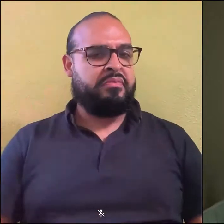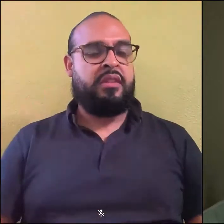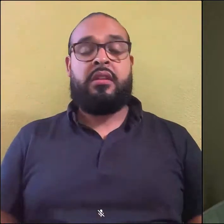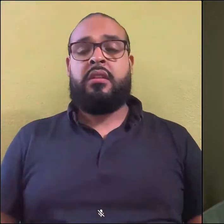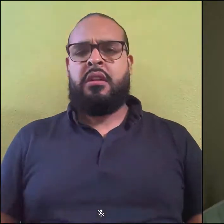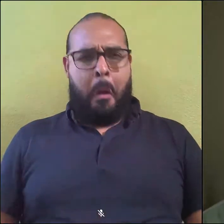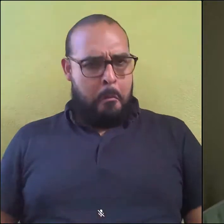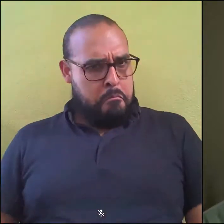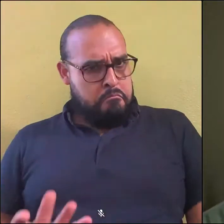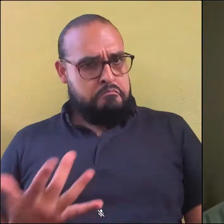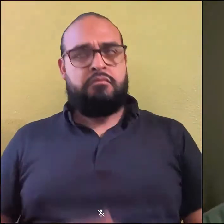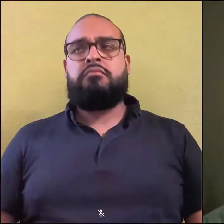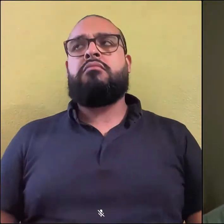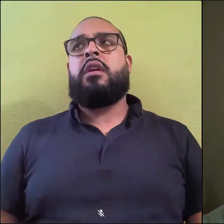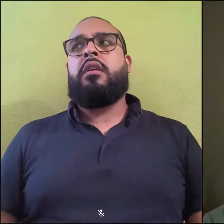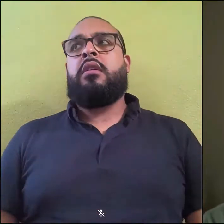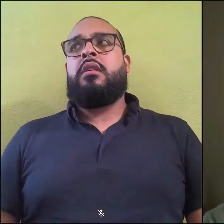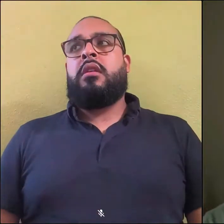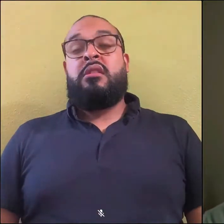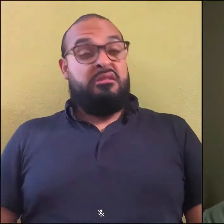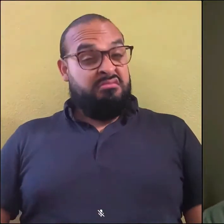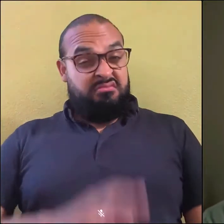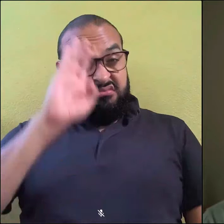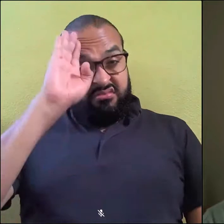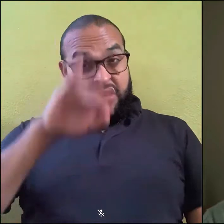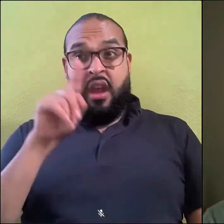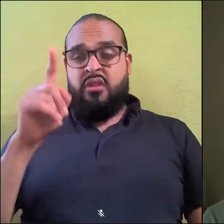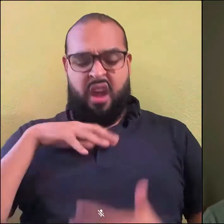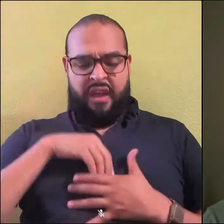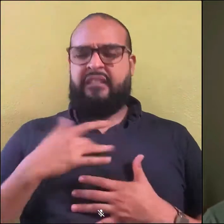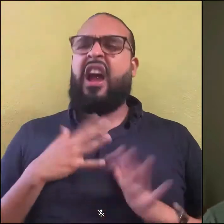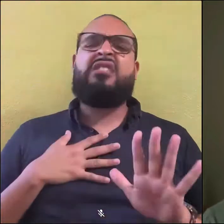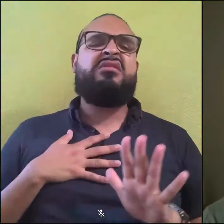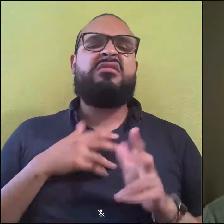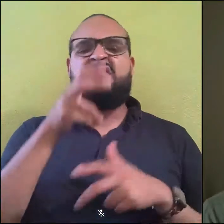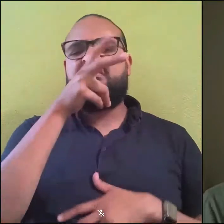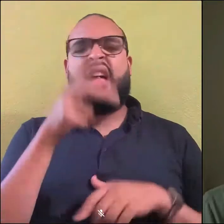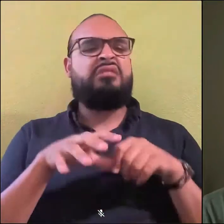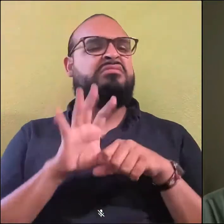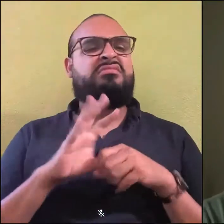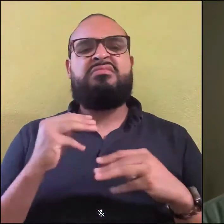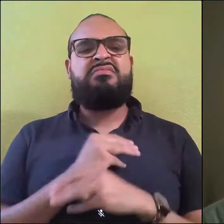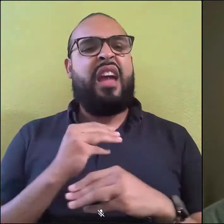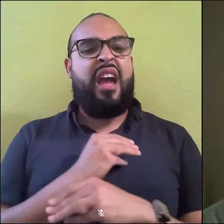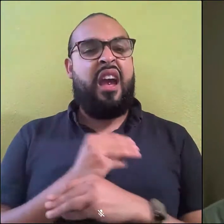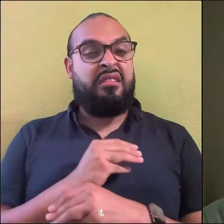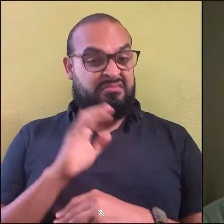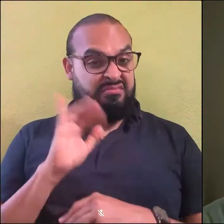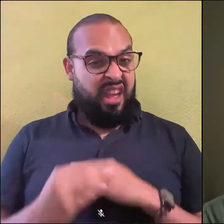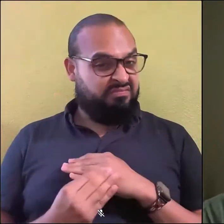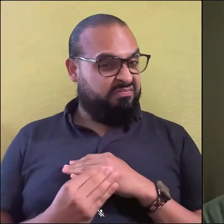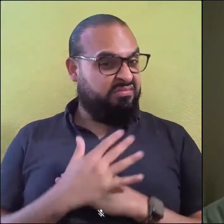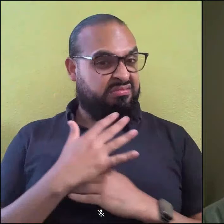hard to understand how significant a consequence somebody having that belief can have on their own life,